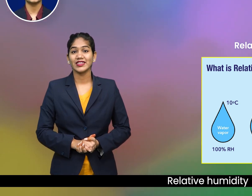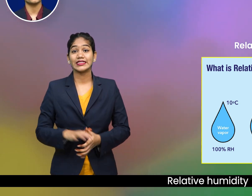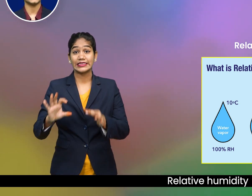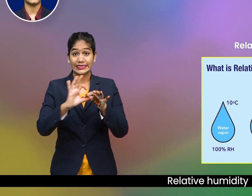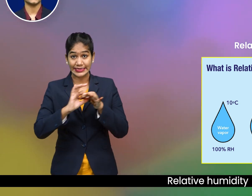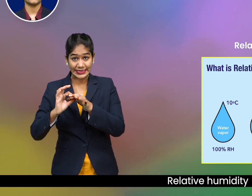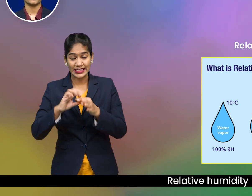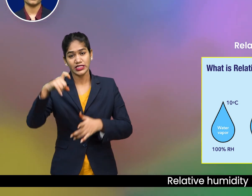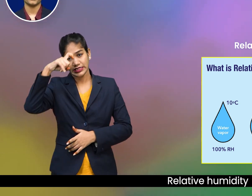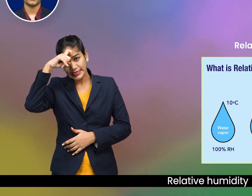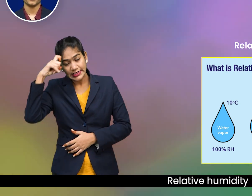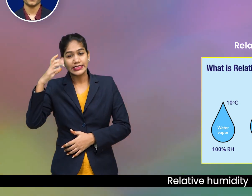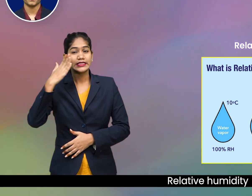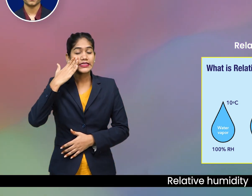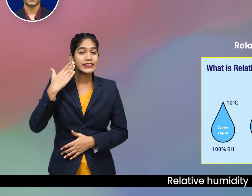Relative humidity